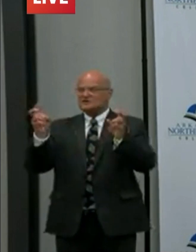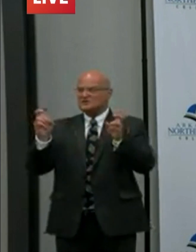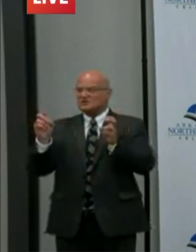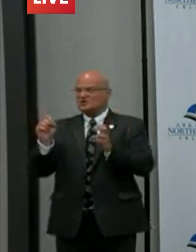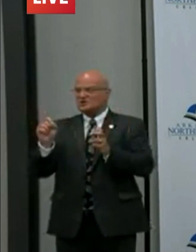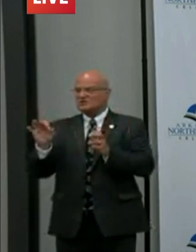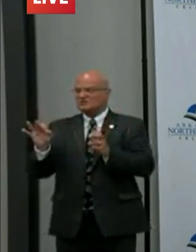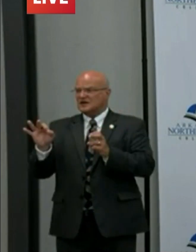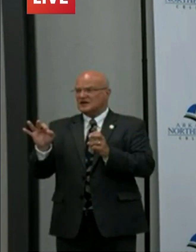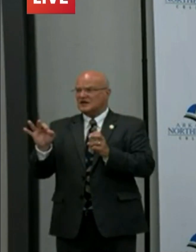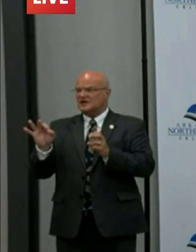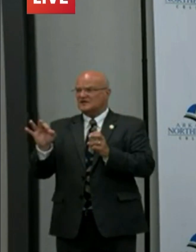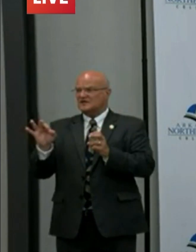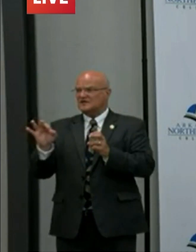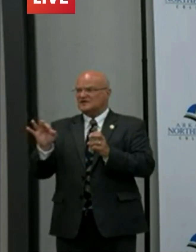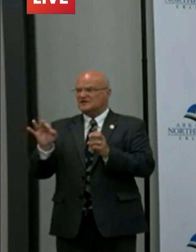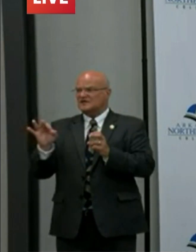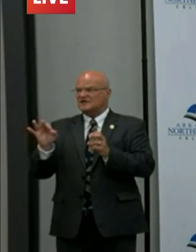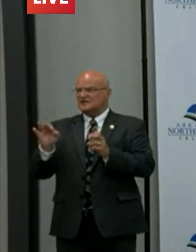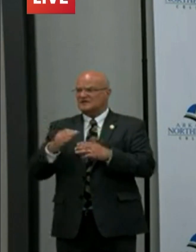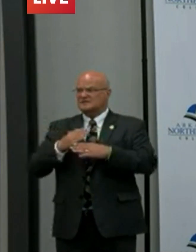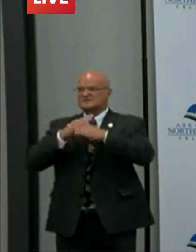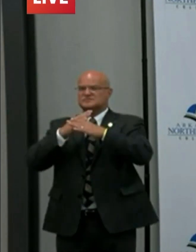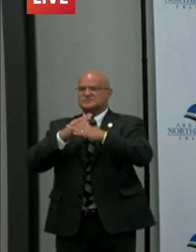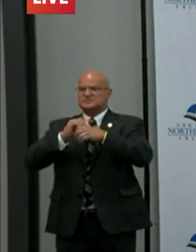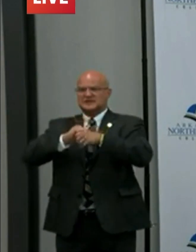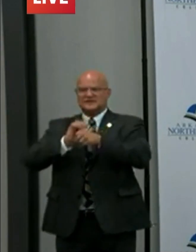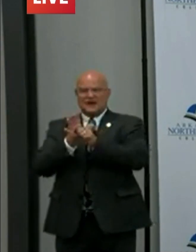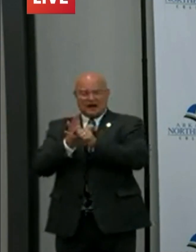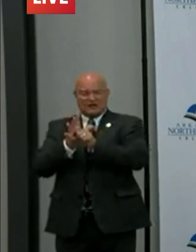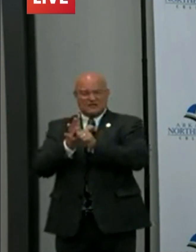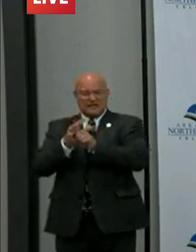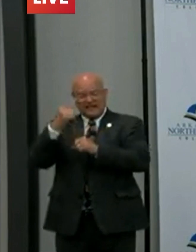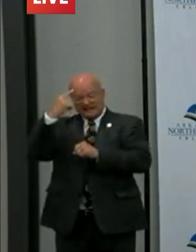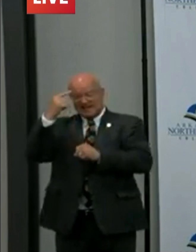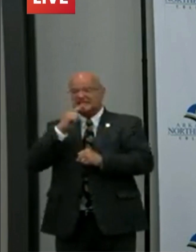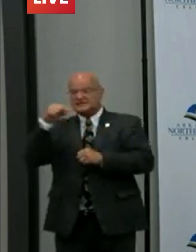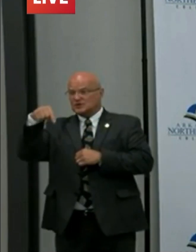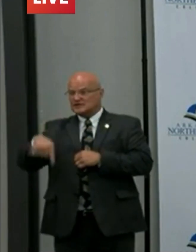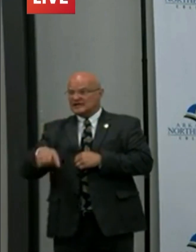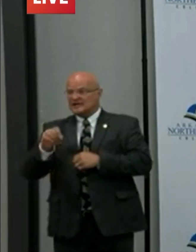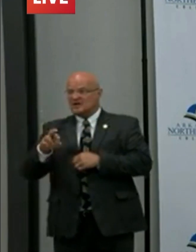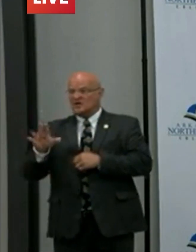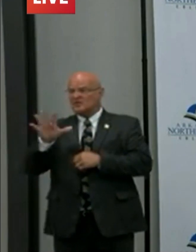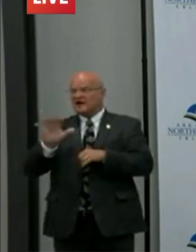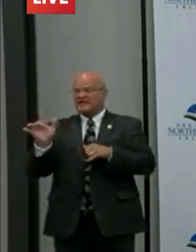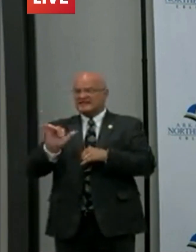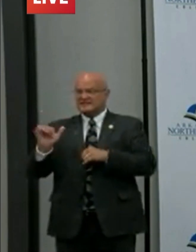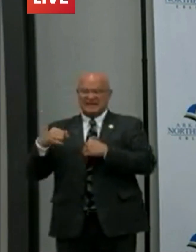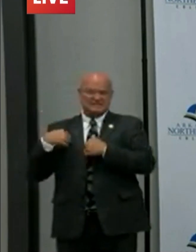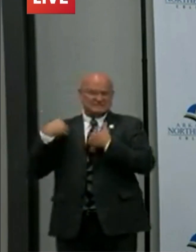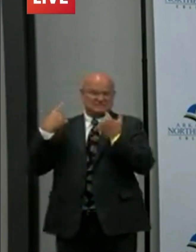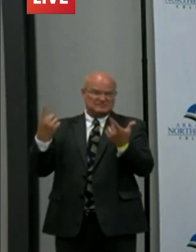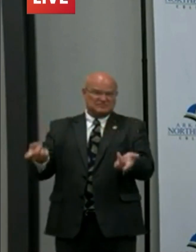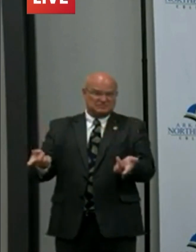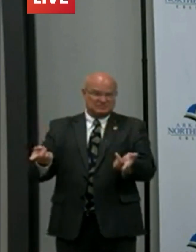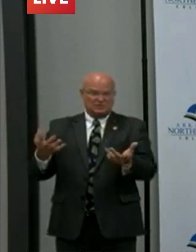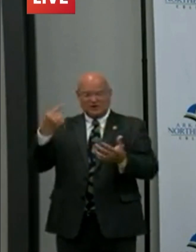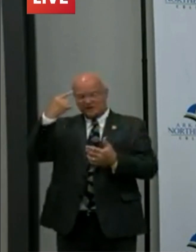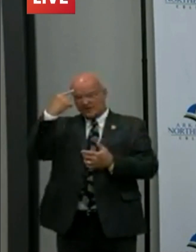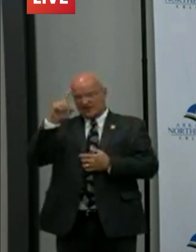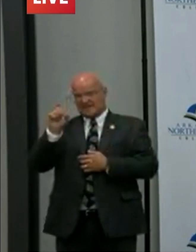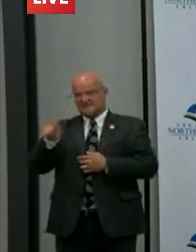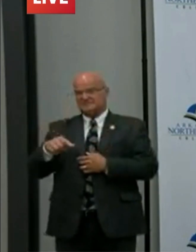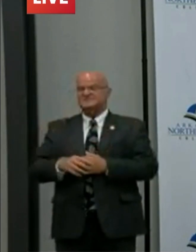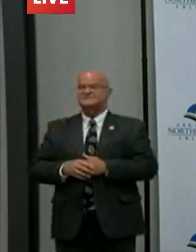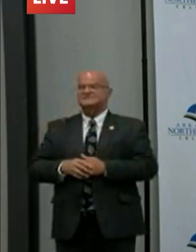of controlling the virus? Do you feel like it actually is going down, or is it about the same or going up? What do you